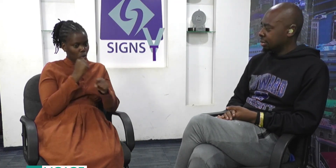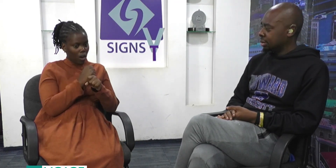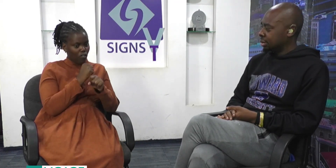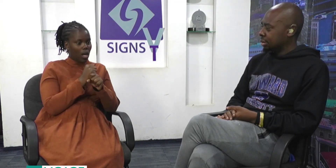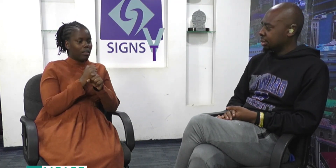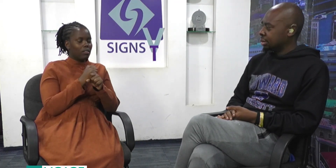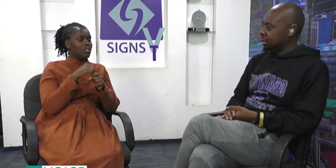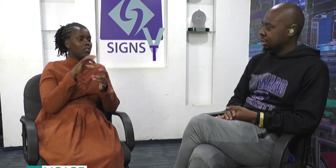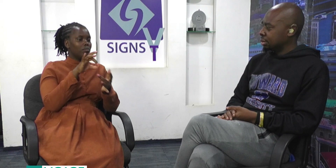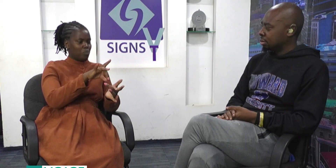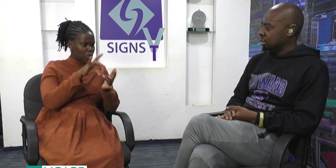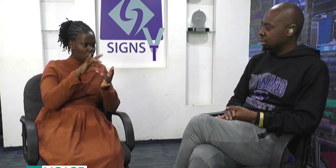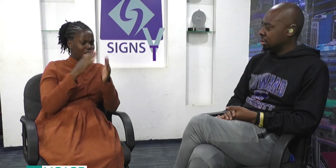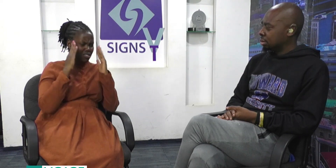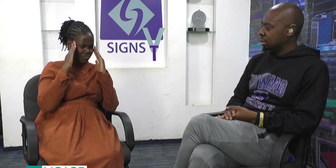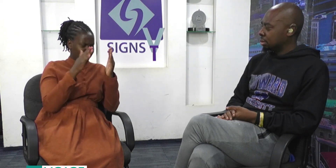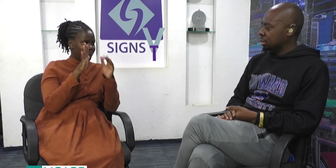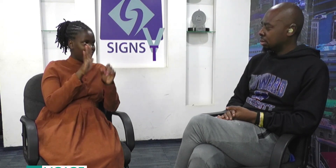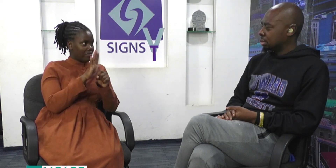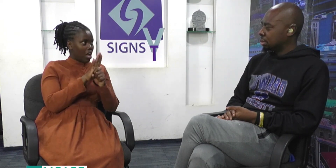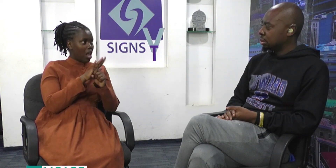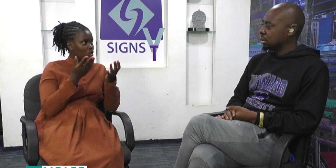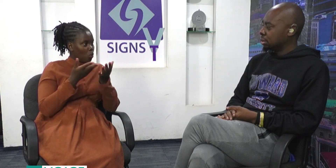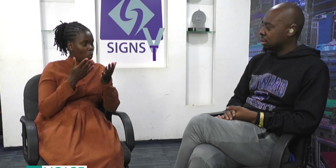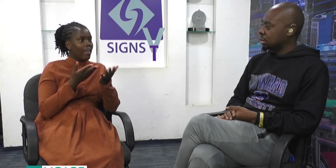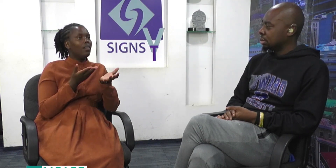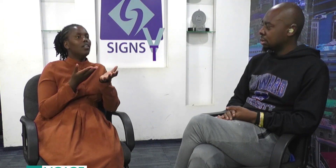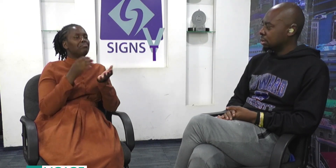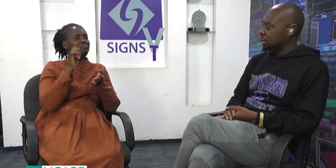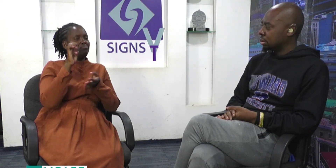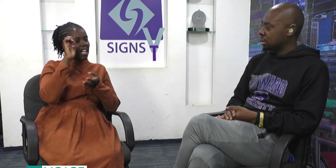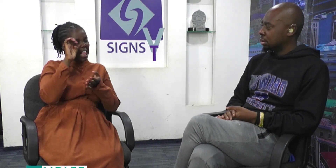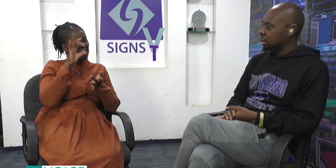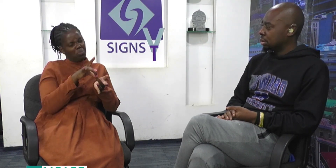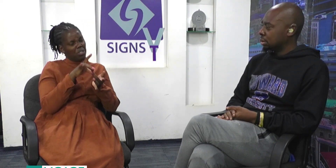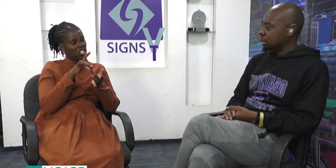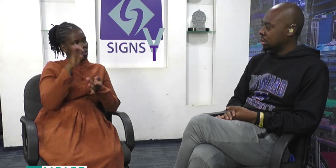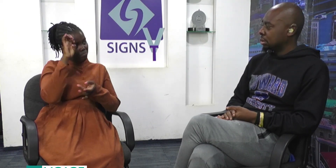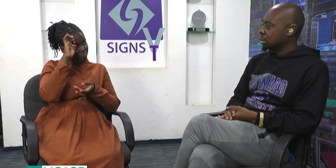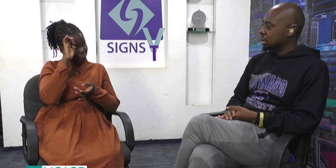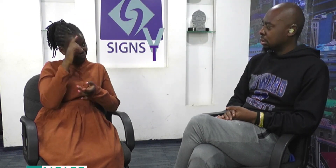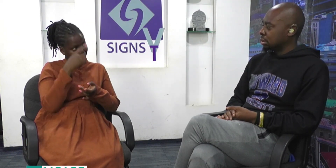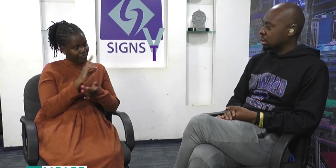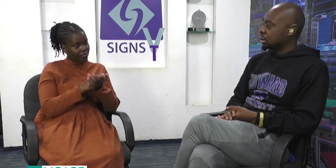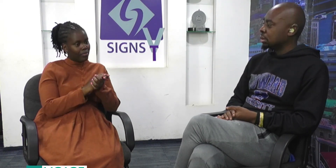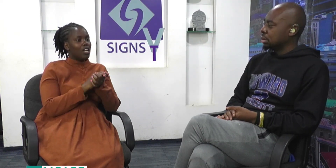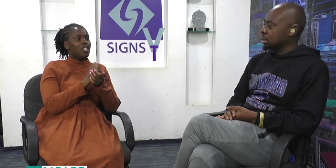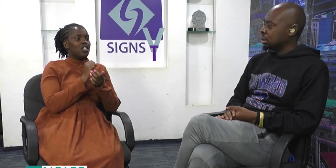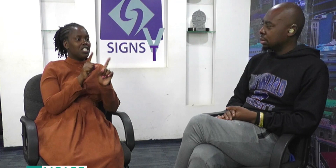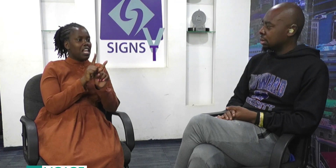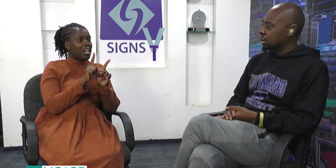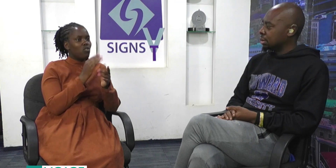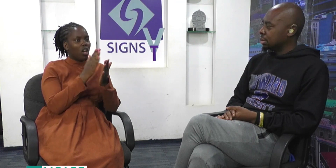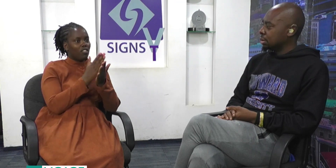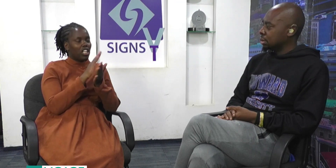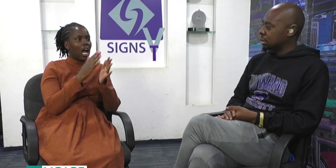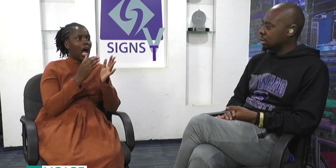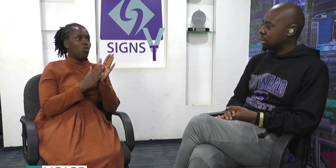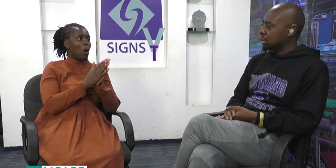You've spoken about your focus in special needs education, right? Yeah. And you've